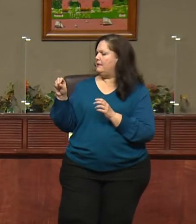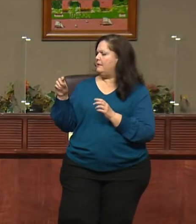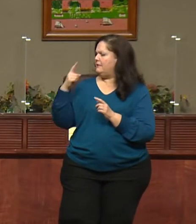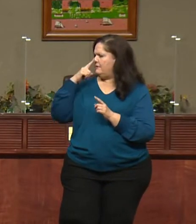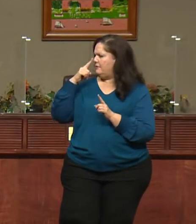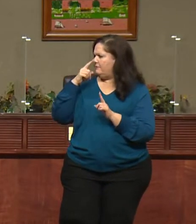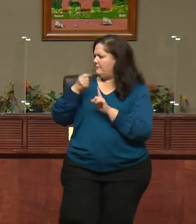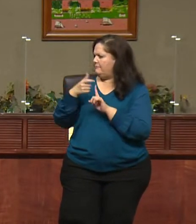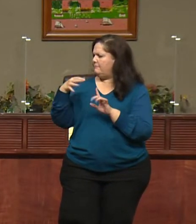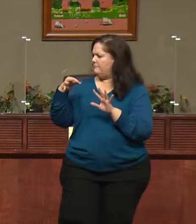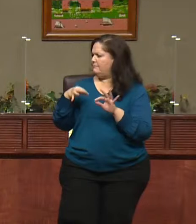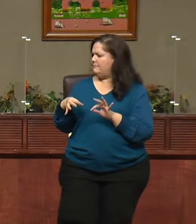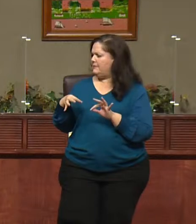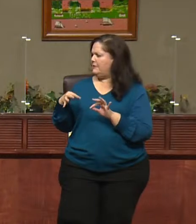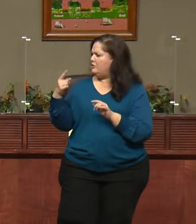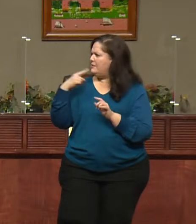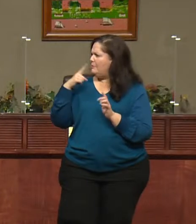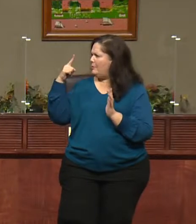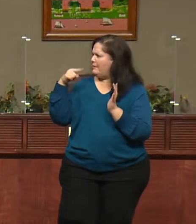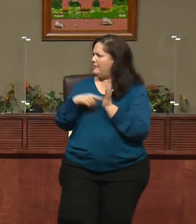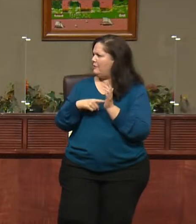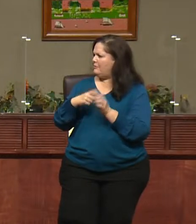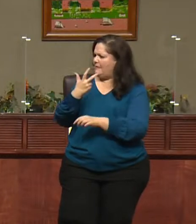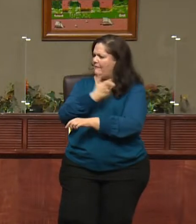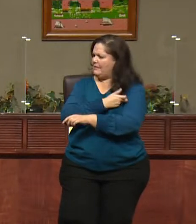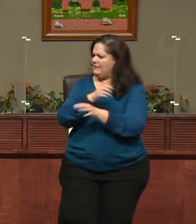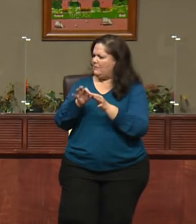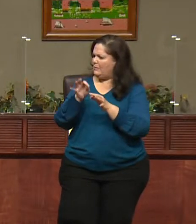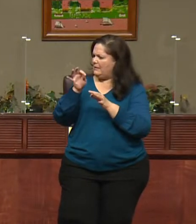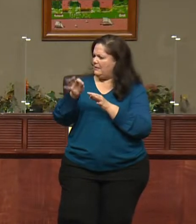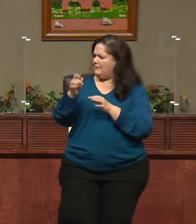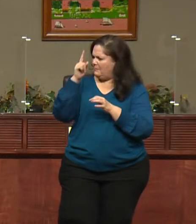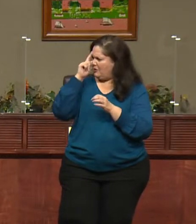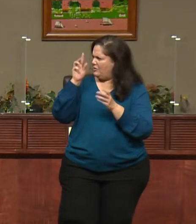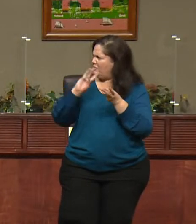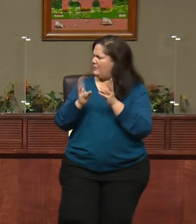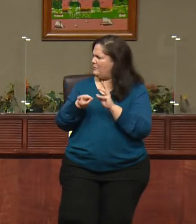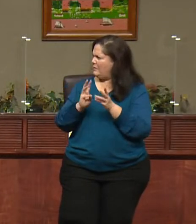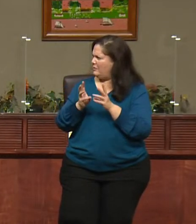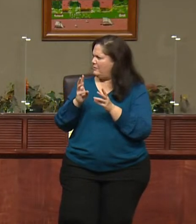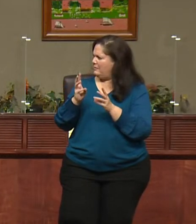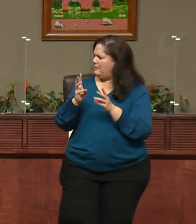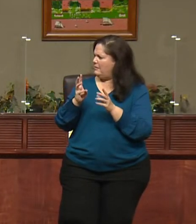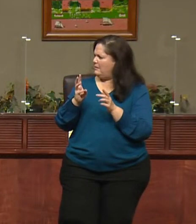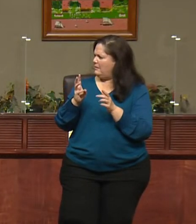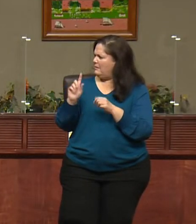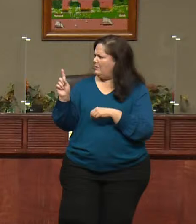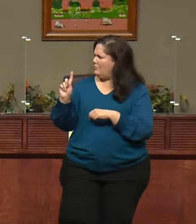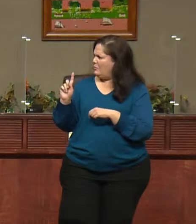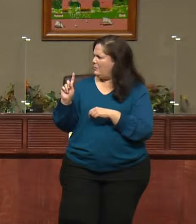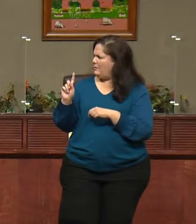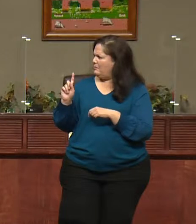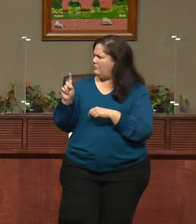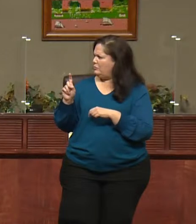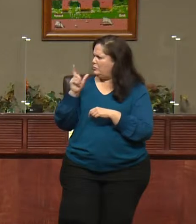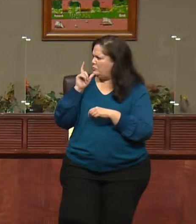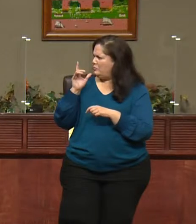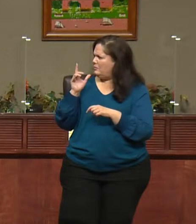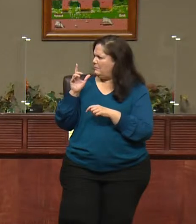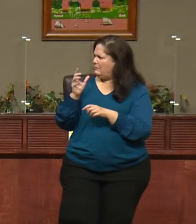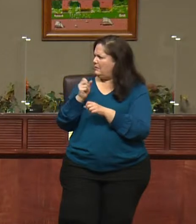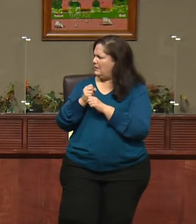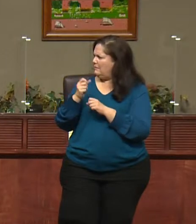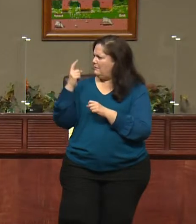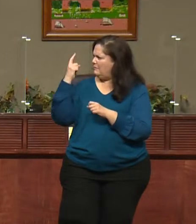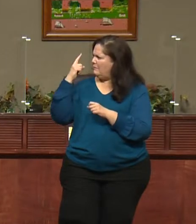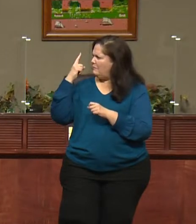he's saying that you mentioned 1,000 vaccines that were delayed by the weather. Where were those going, or who were they meant